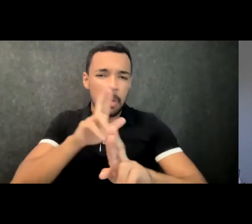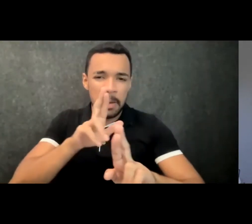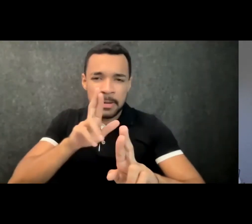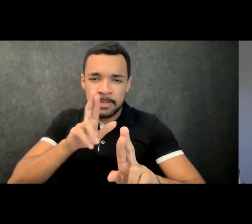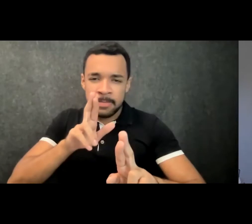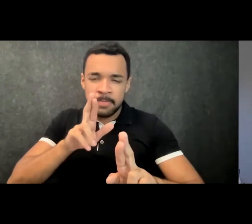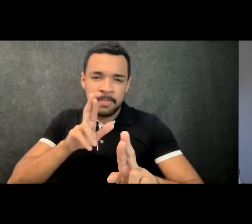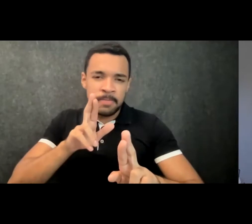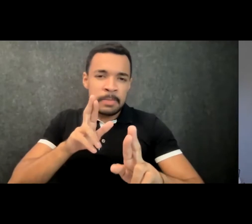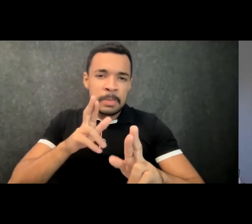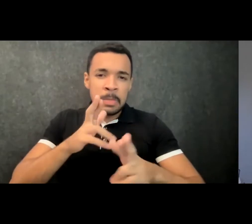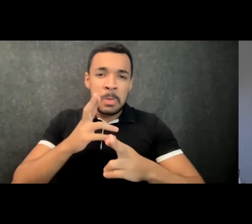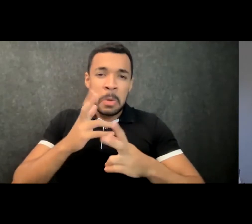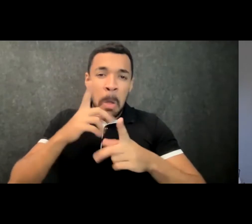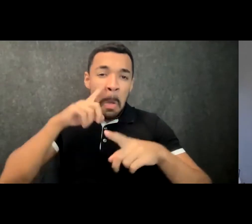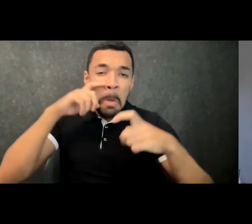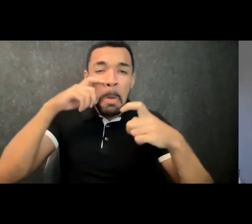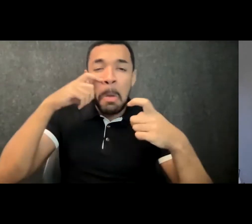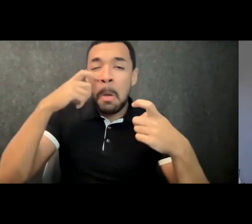their soil?